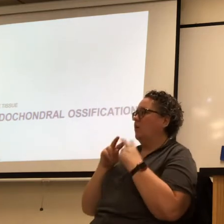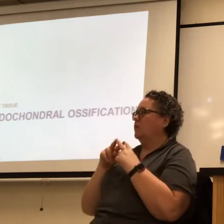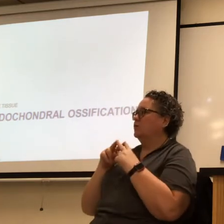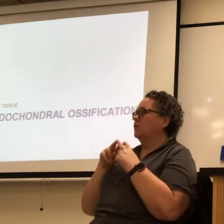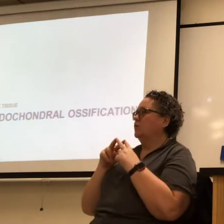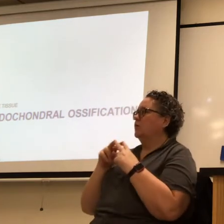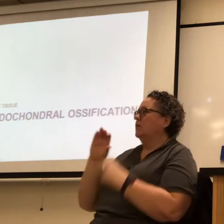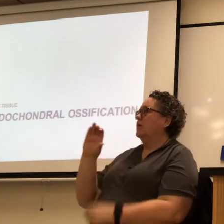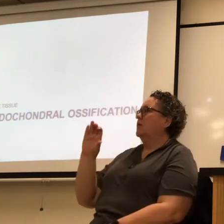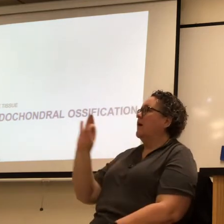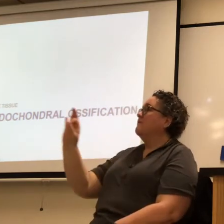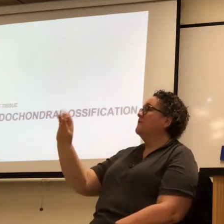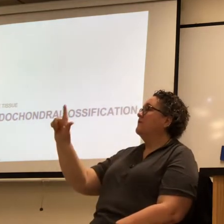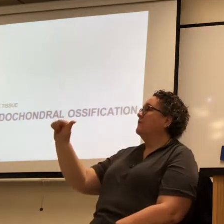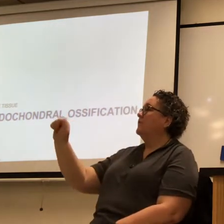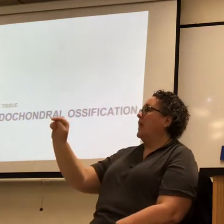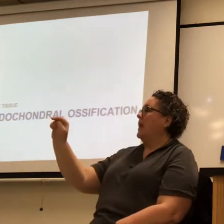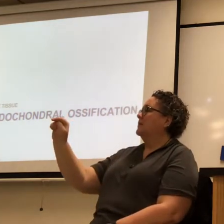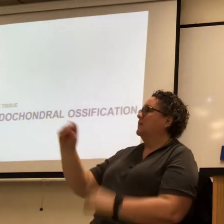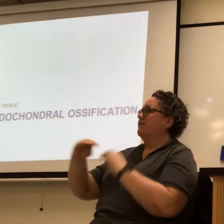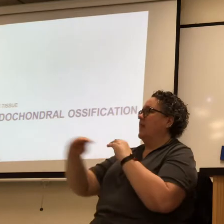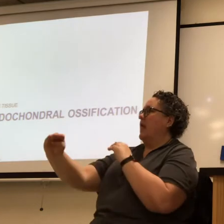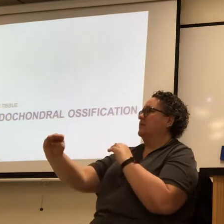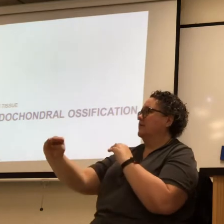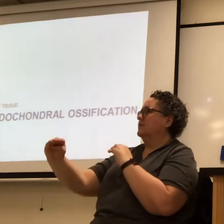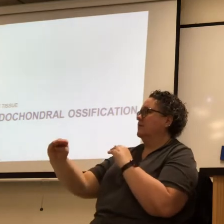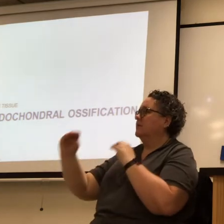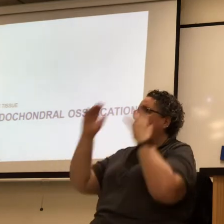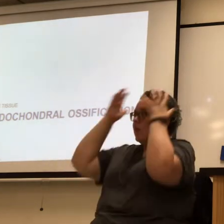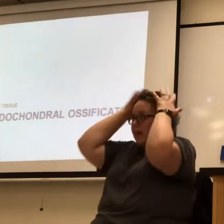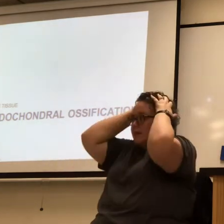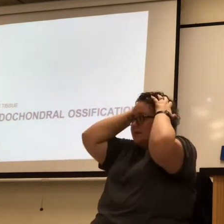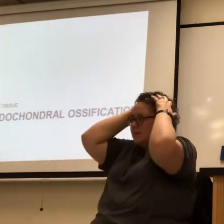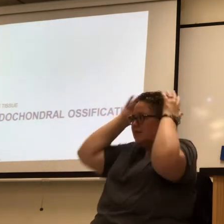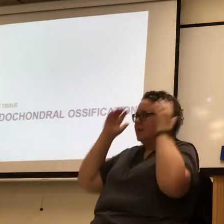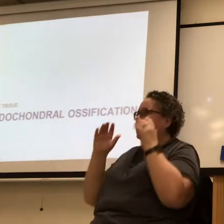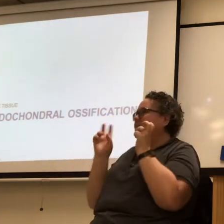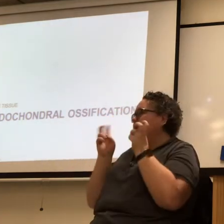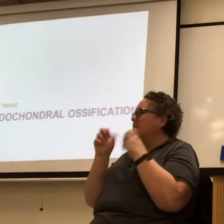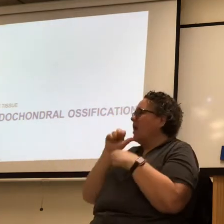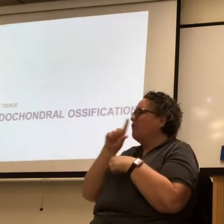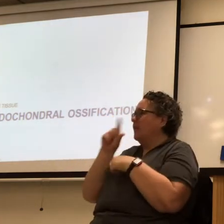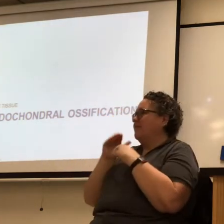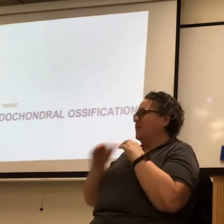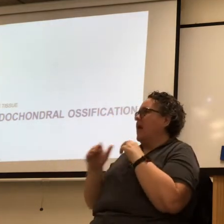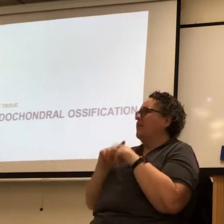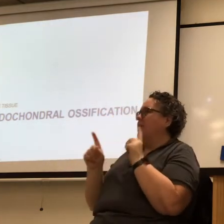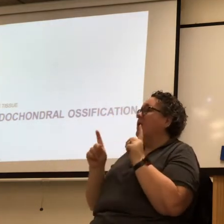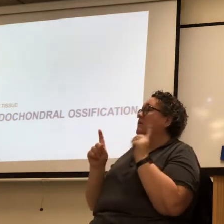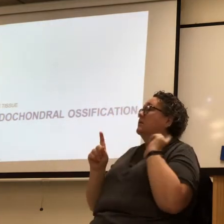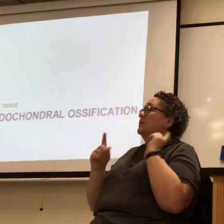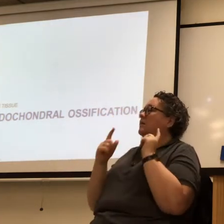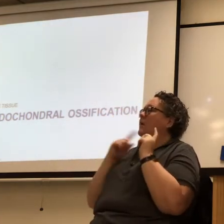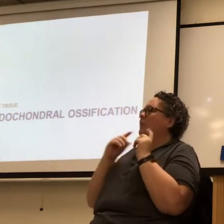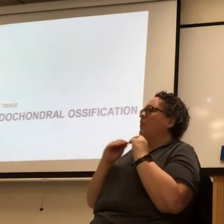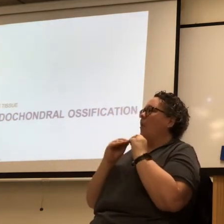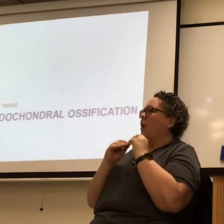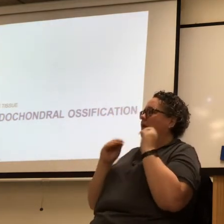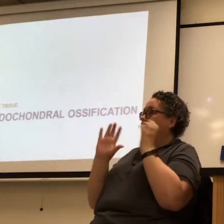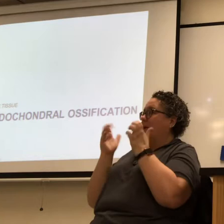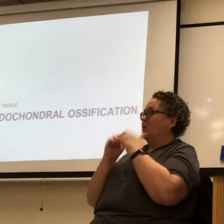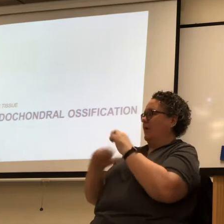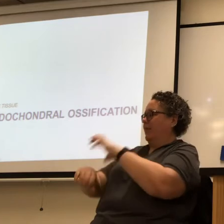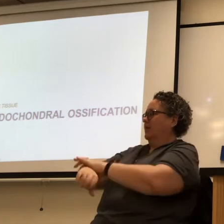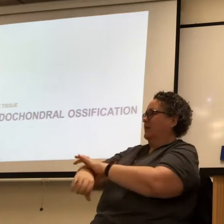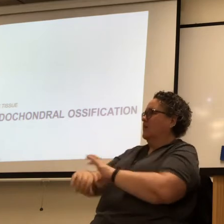One last thing I'll add to this before I draw it. Even though the bones differ in their density, they're both still considered lamellar